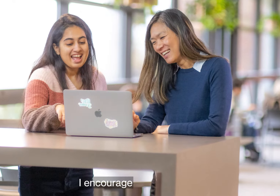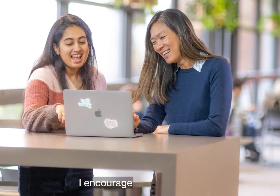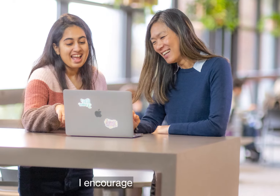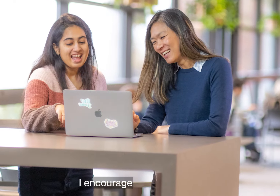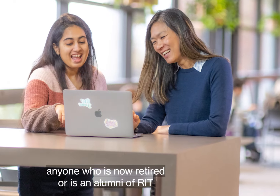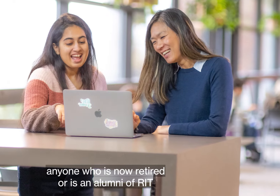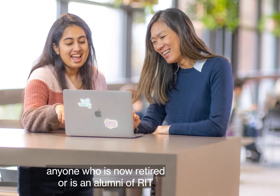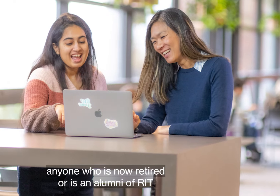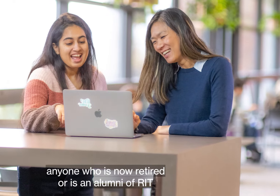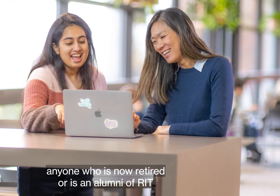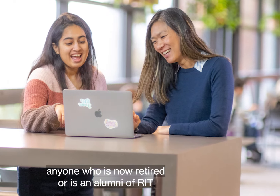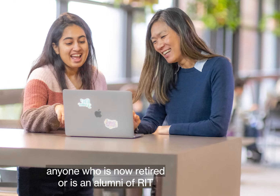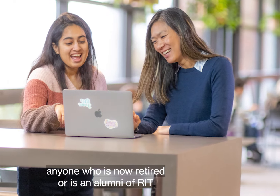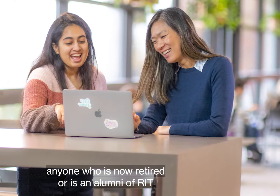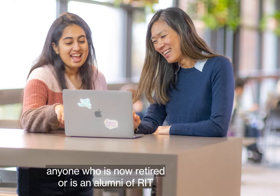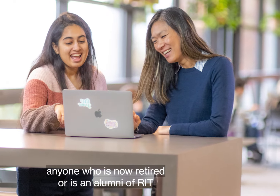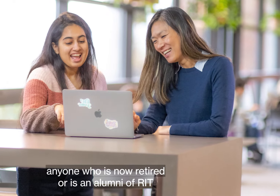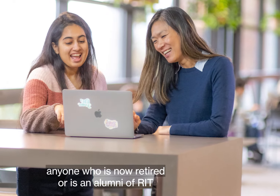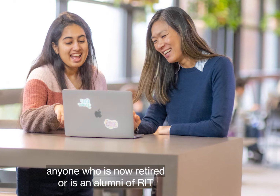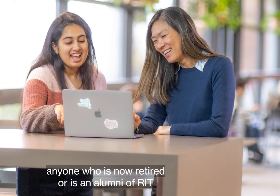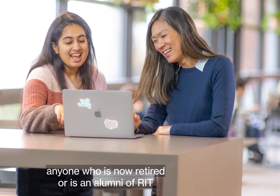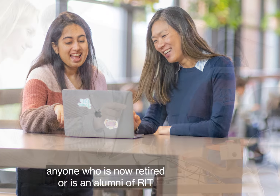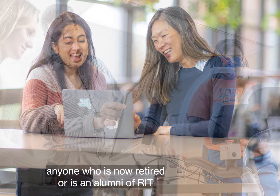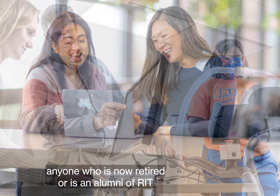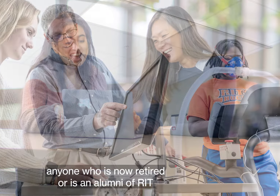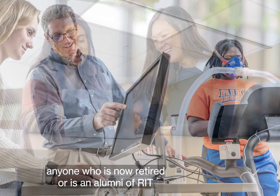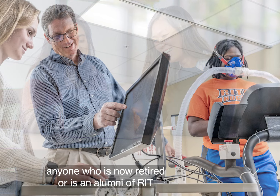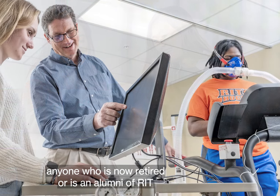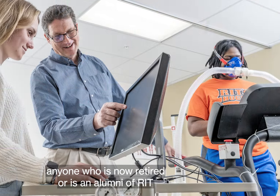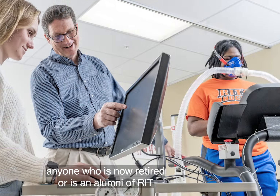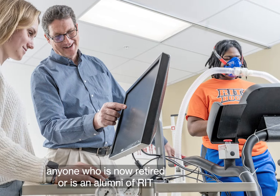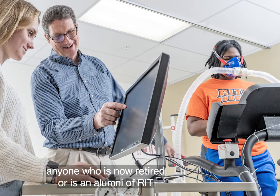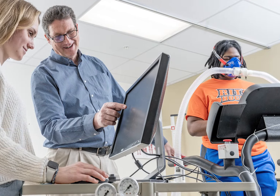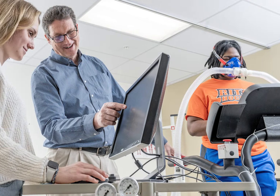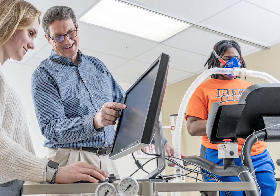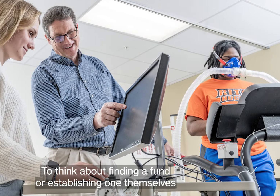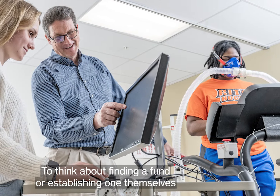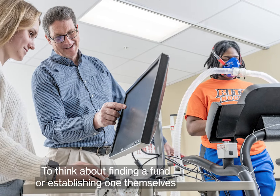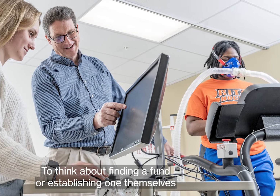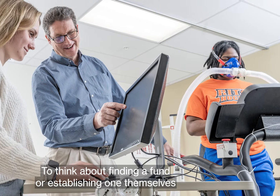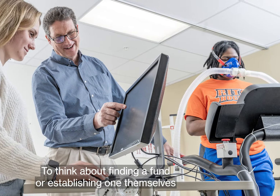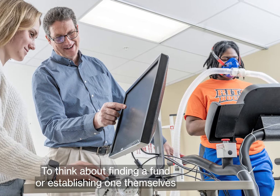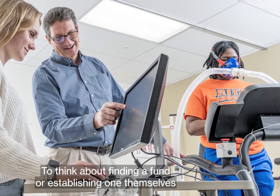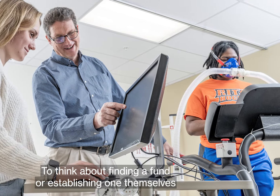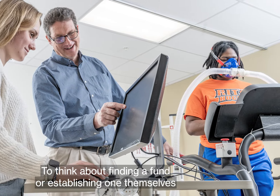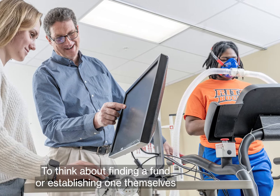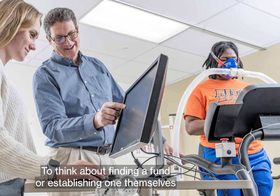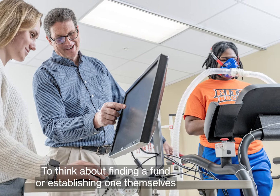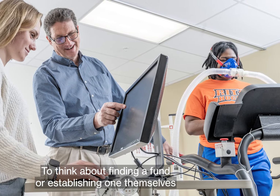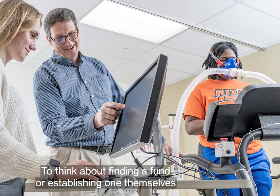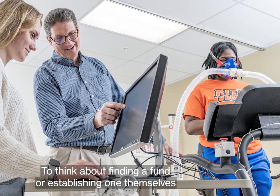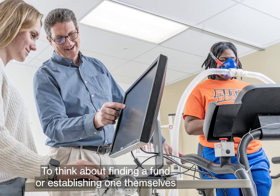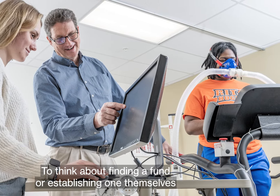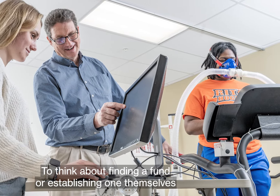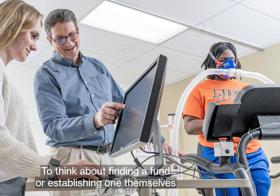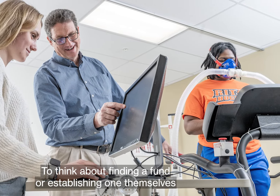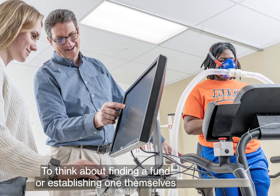encourage anyone who is now retired or is an alum of RIT to think about finding a fund or establishing